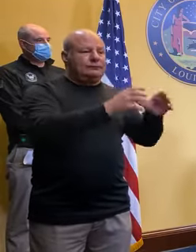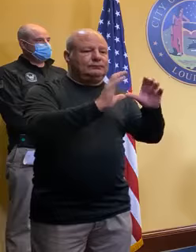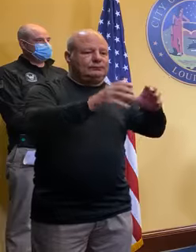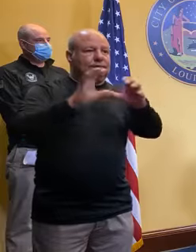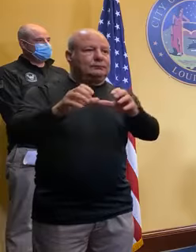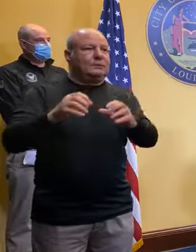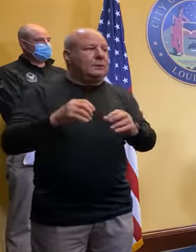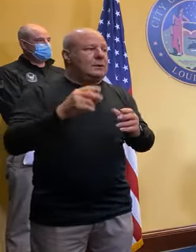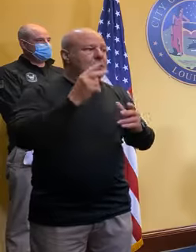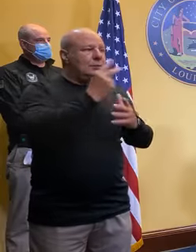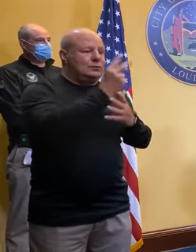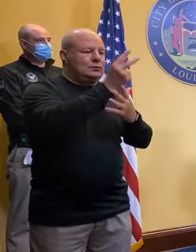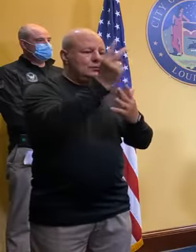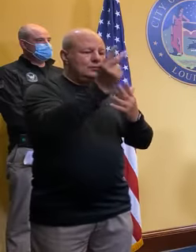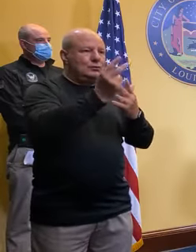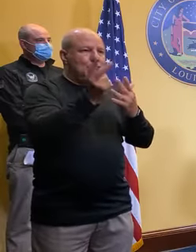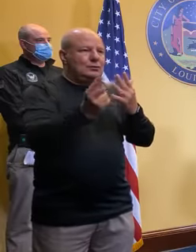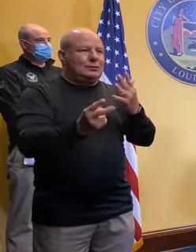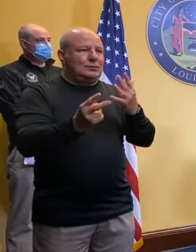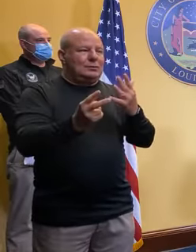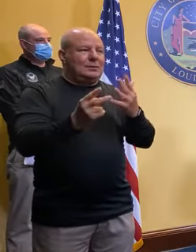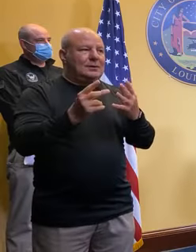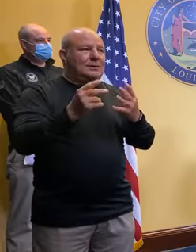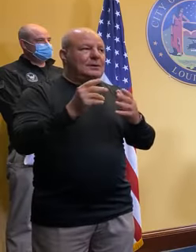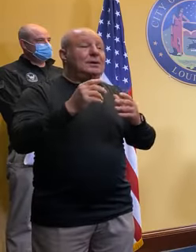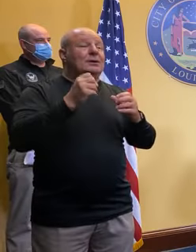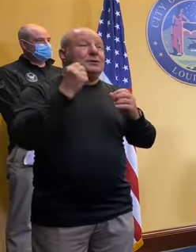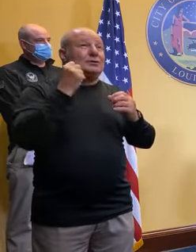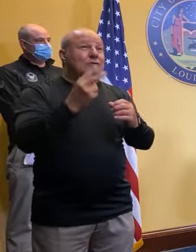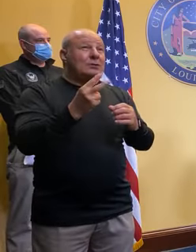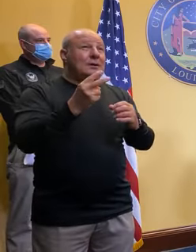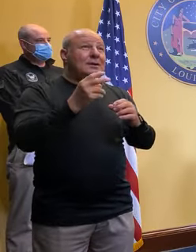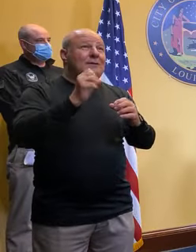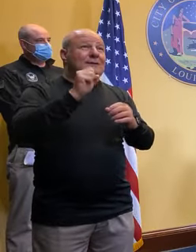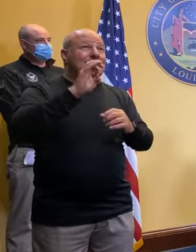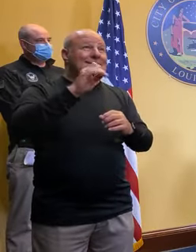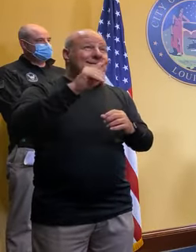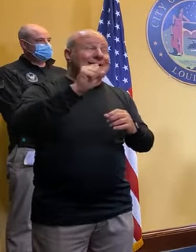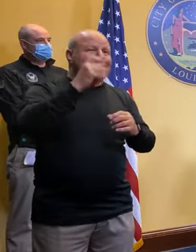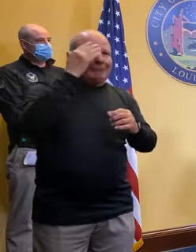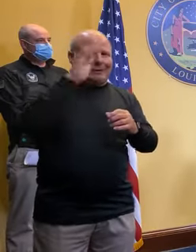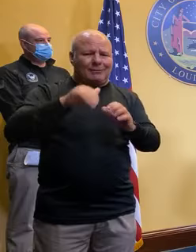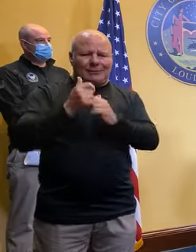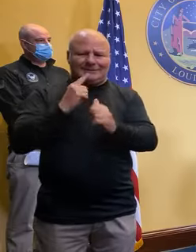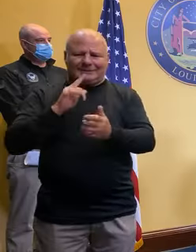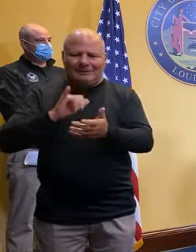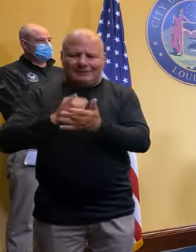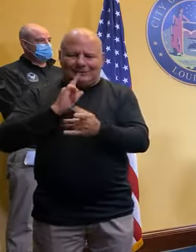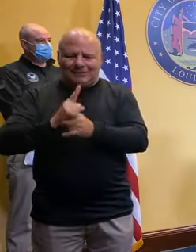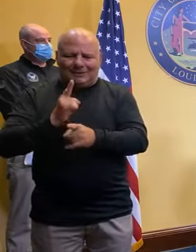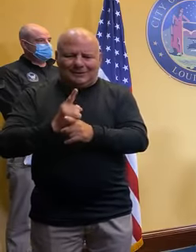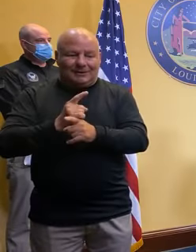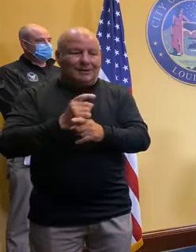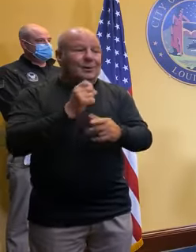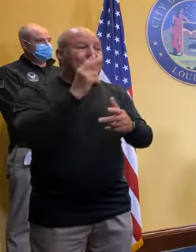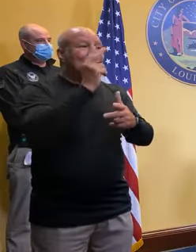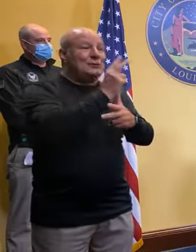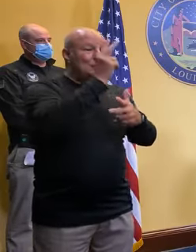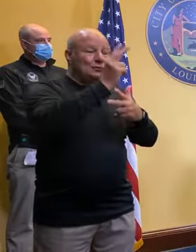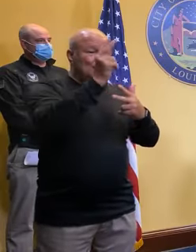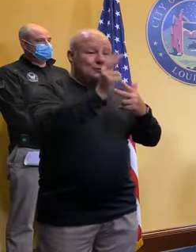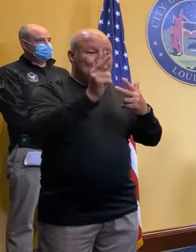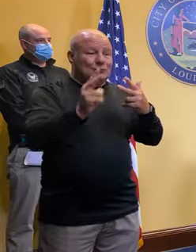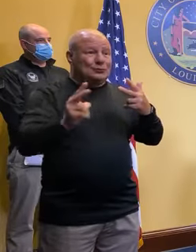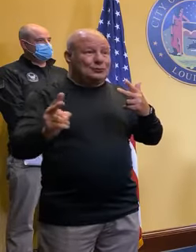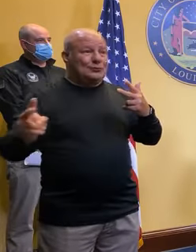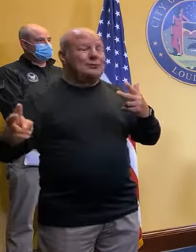two, I don't even know how to say this appropriately, 12 sets of 2